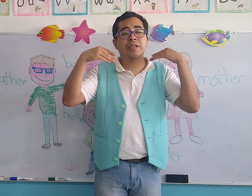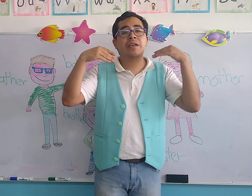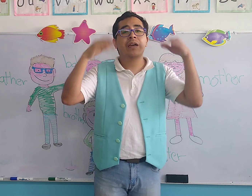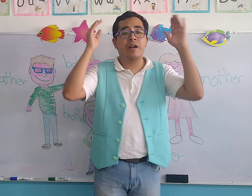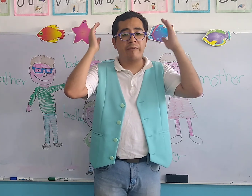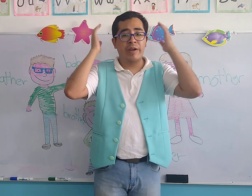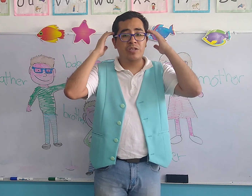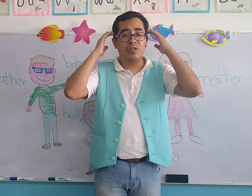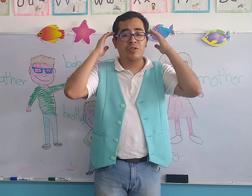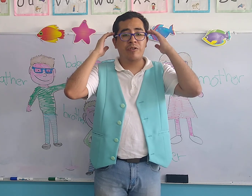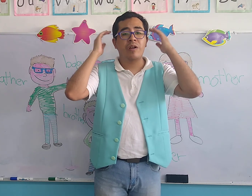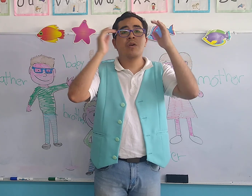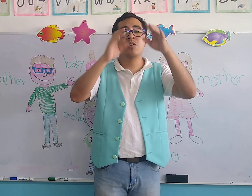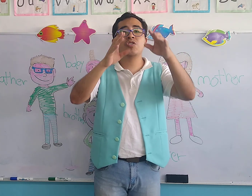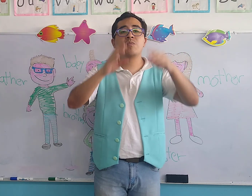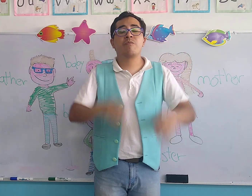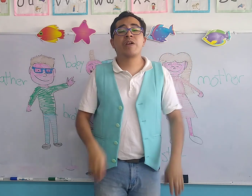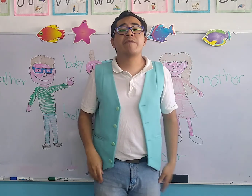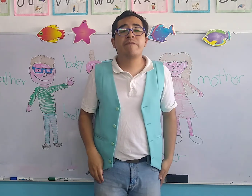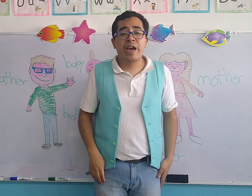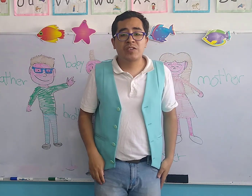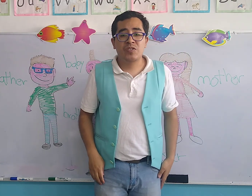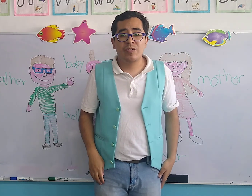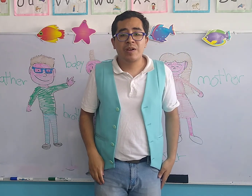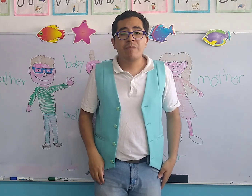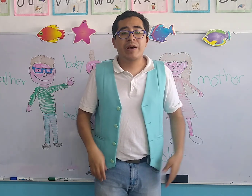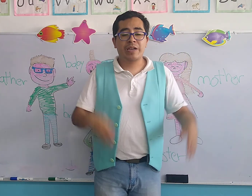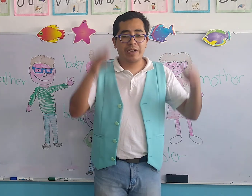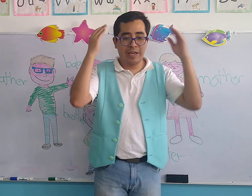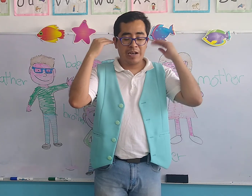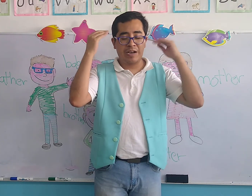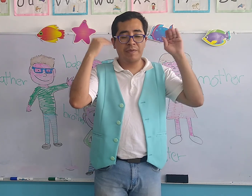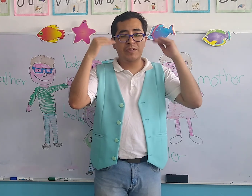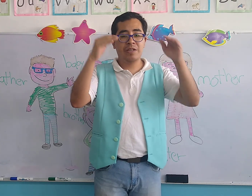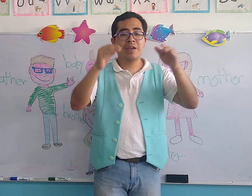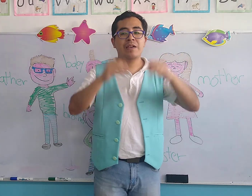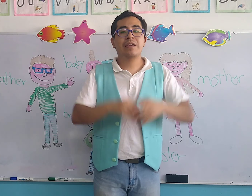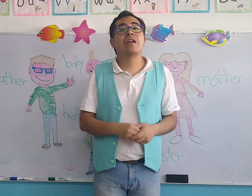it and register on your brain faster, para que quede en la cabecita